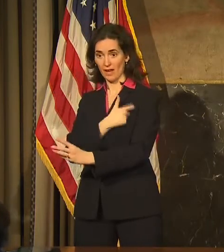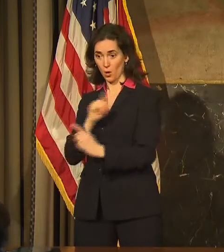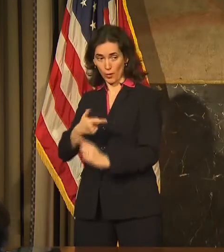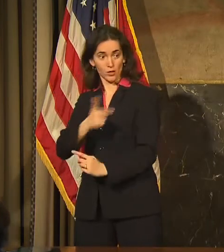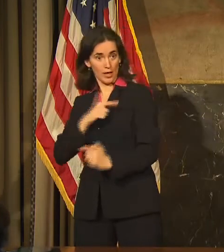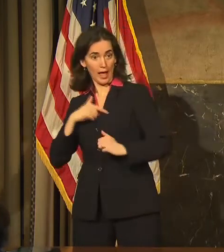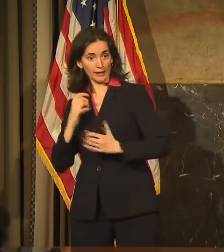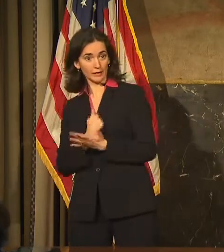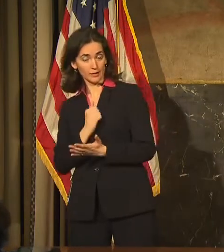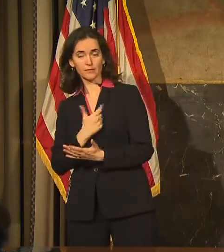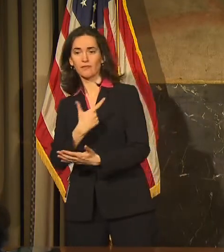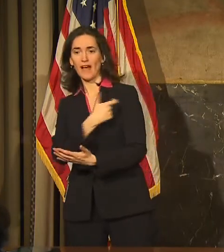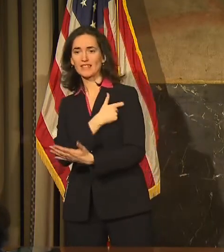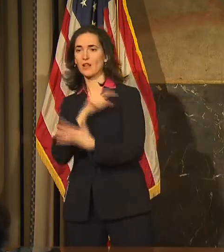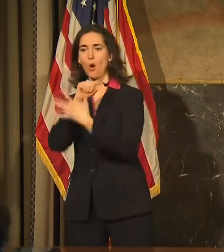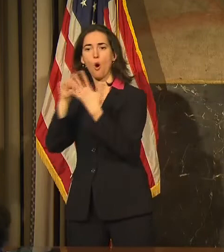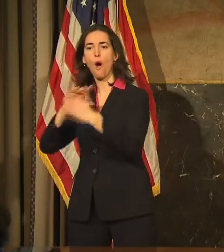turn.